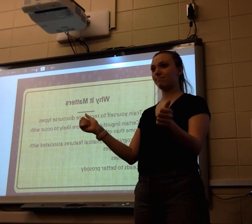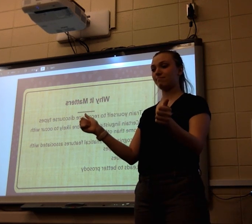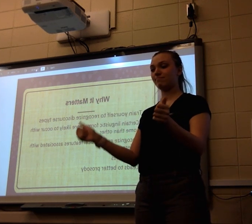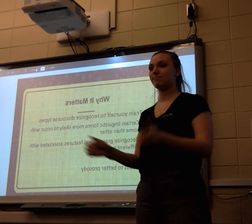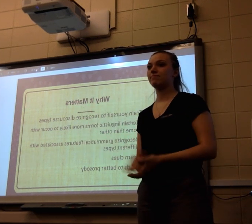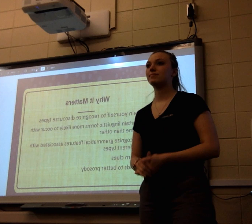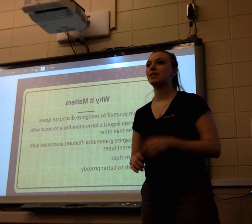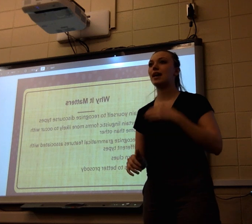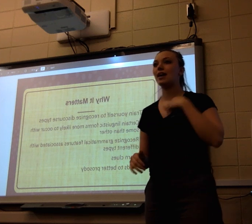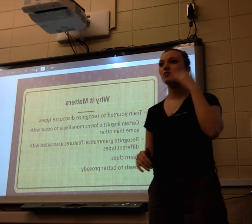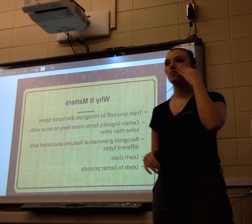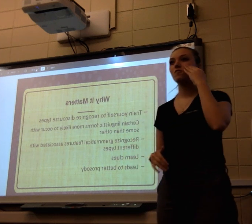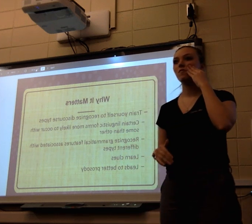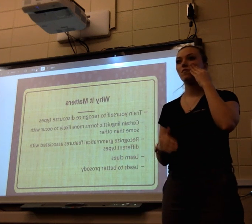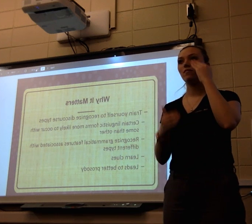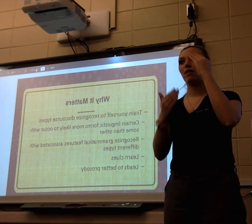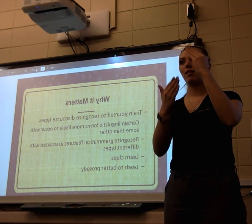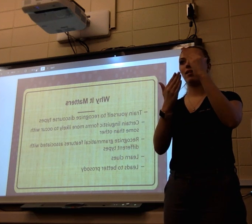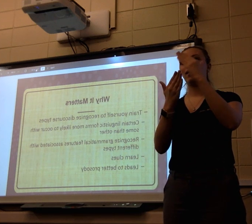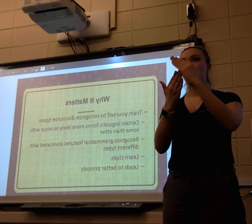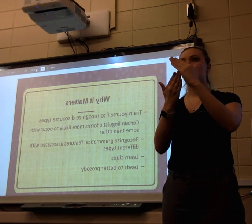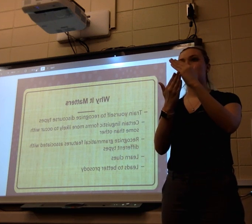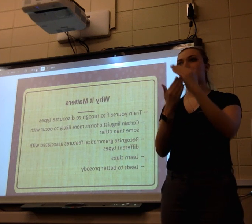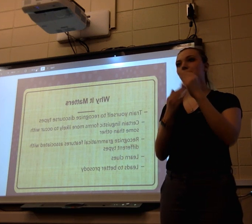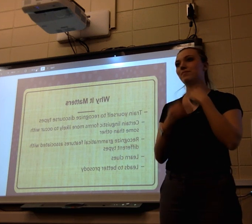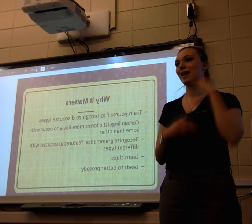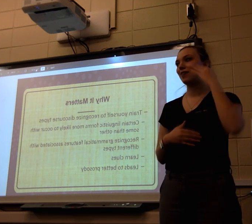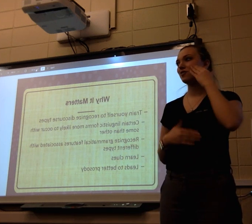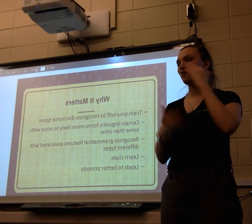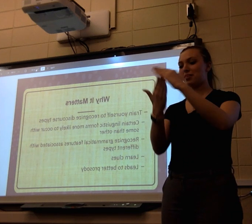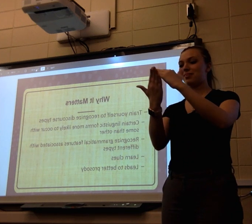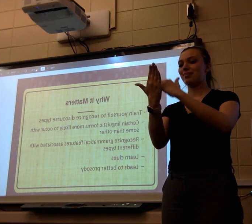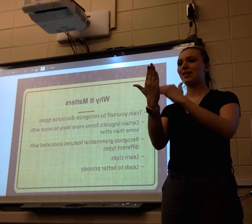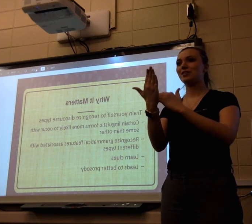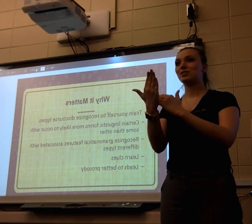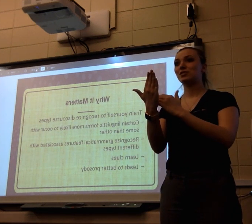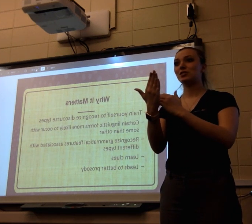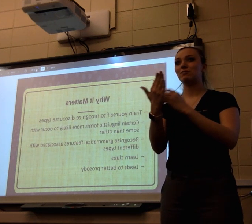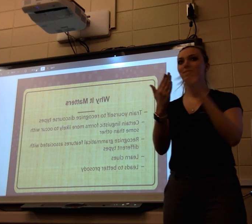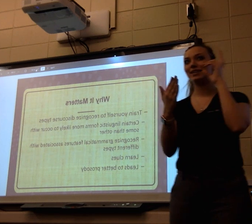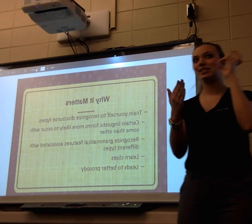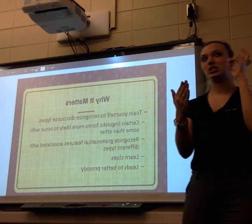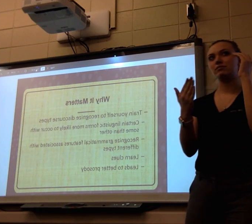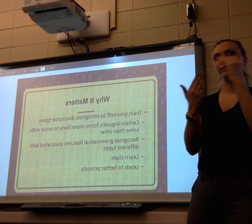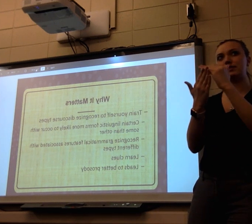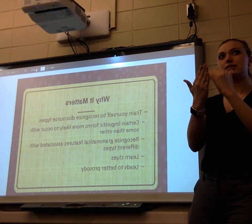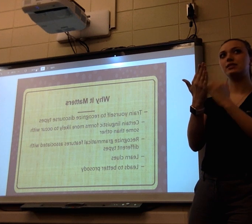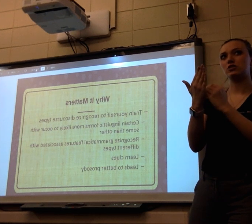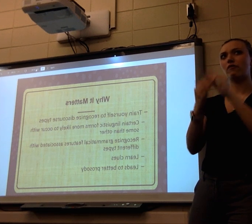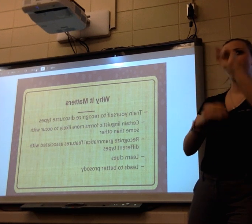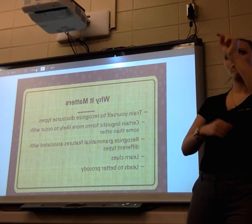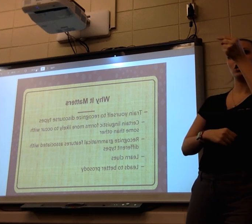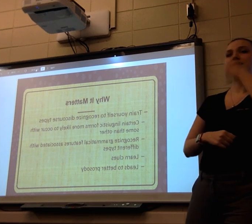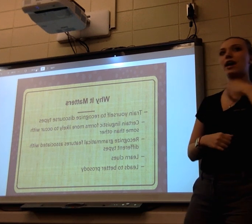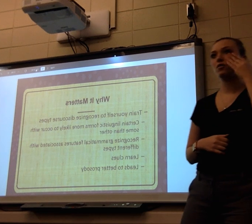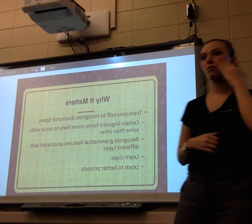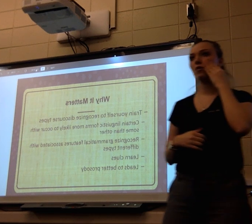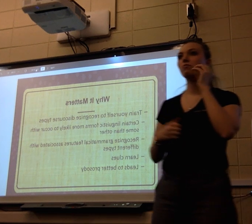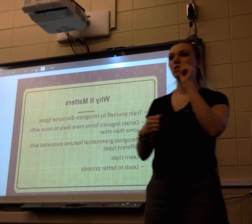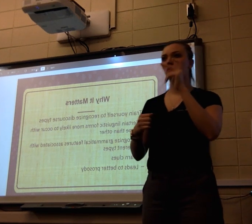I can do this, I can do this. Sorry, I can use my hand, I can use this. Space, I know I'm going to be referencing